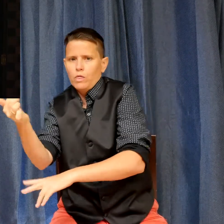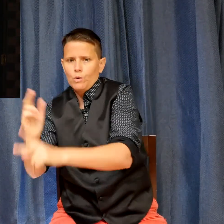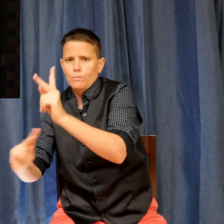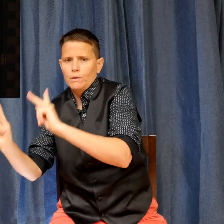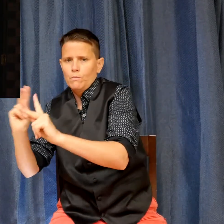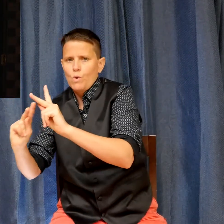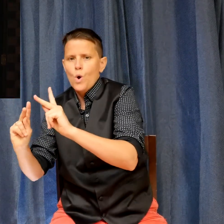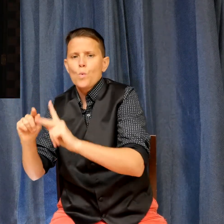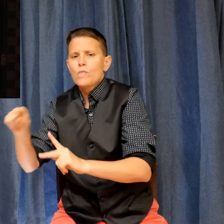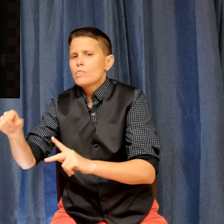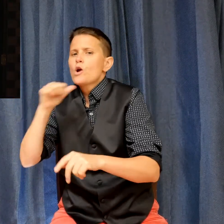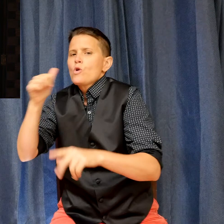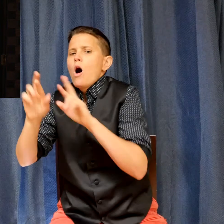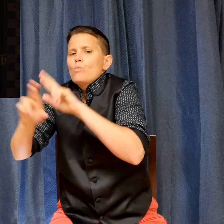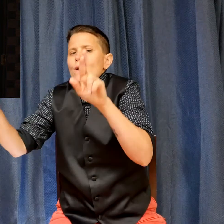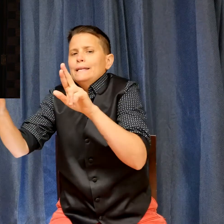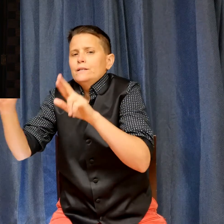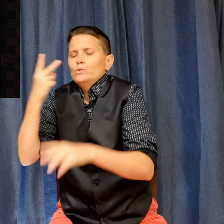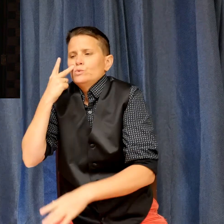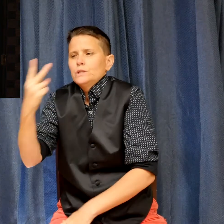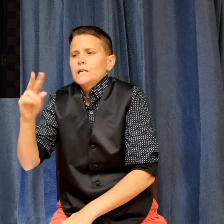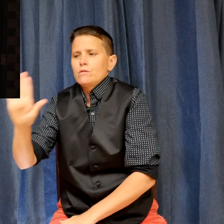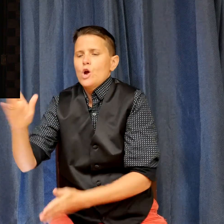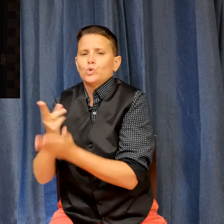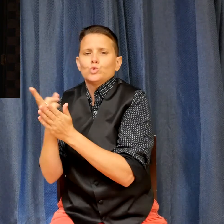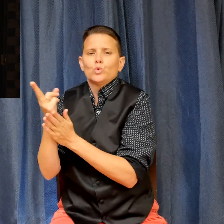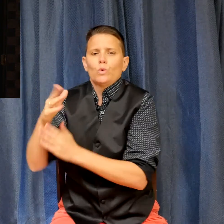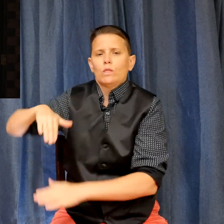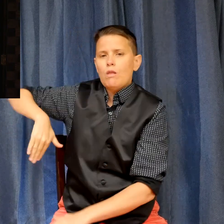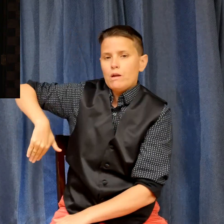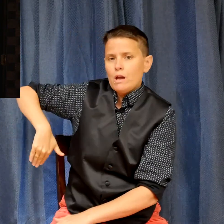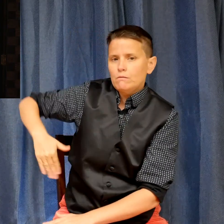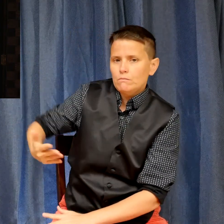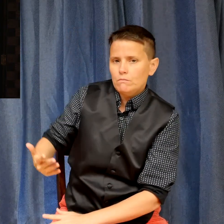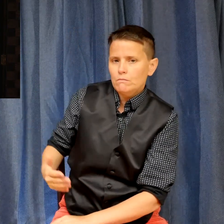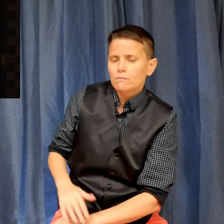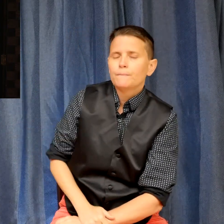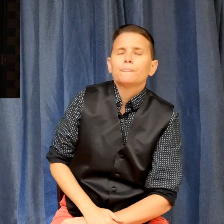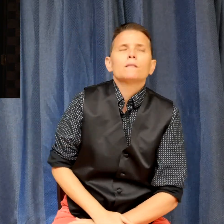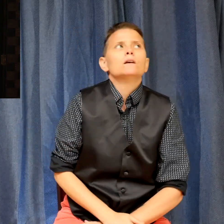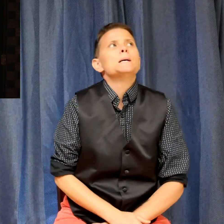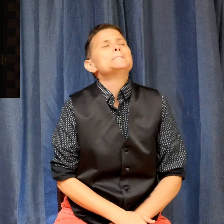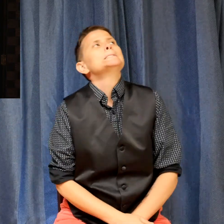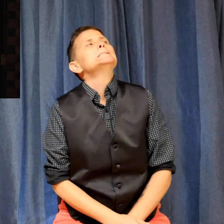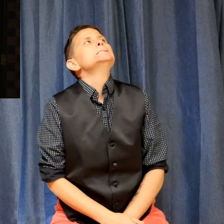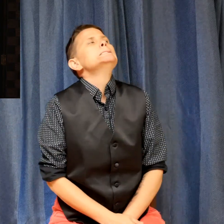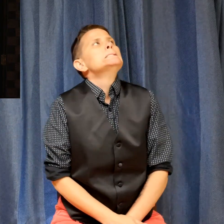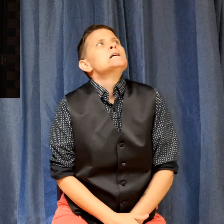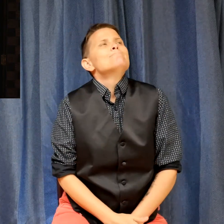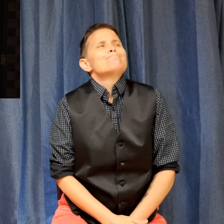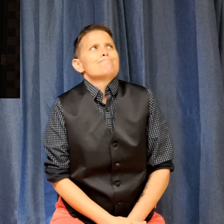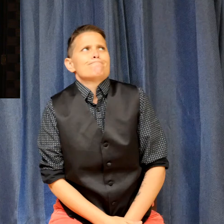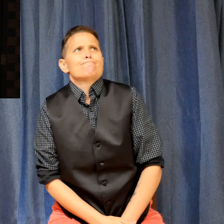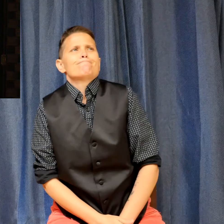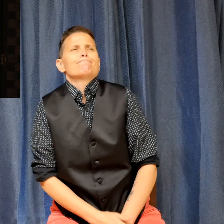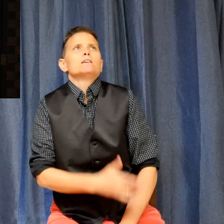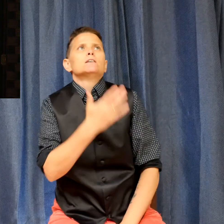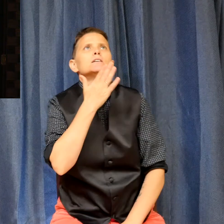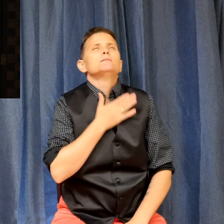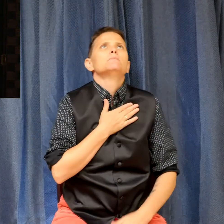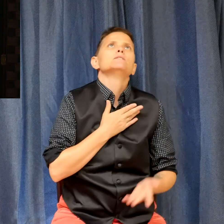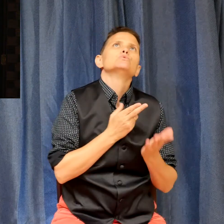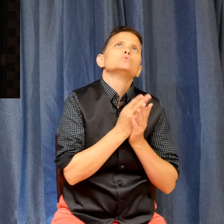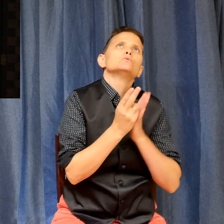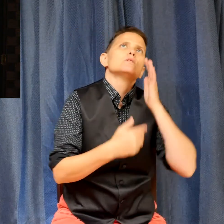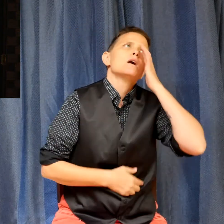What's interesting about New Thought prayers, New Thought teachings, if you